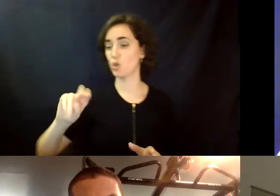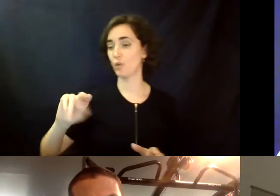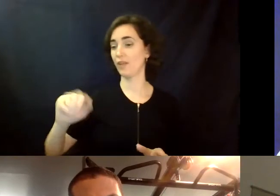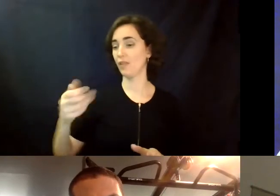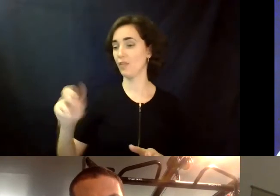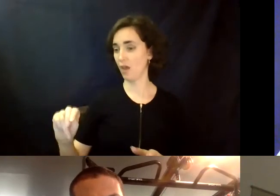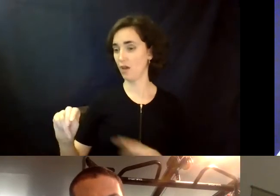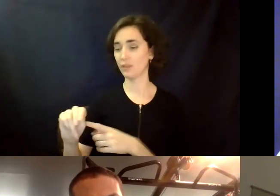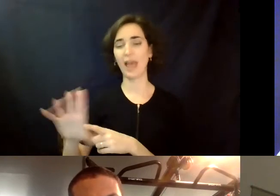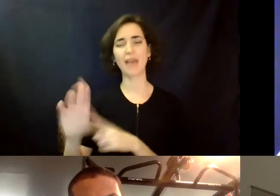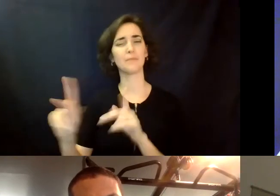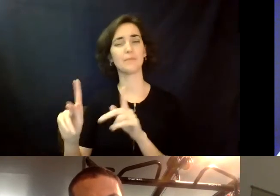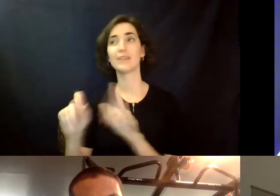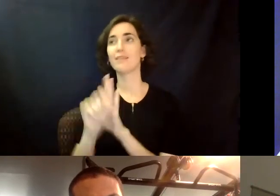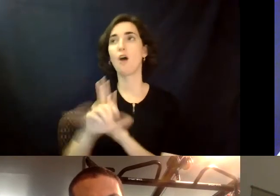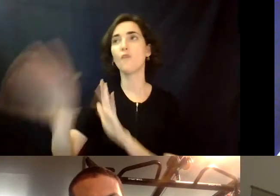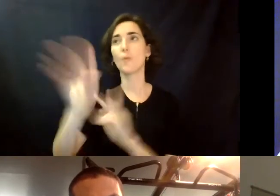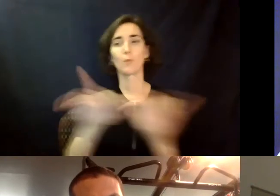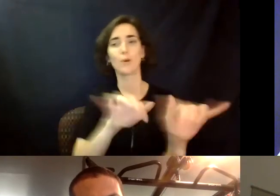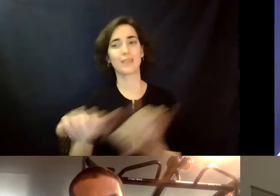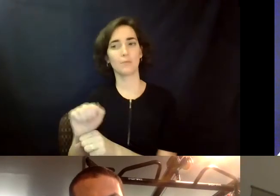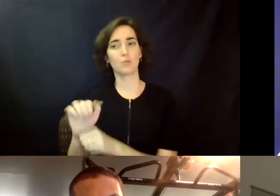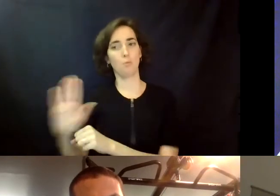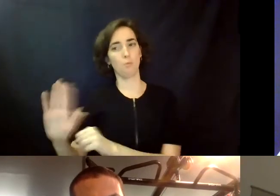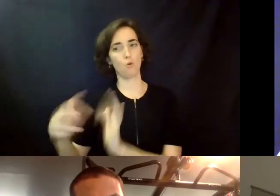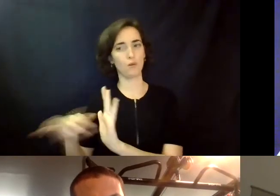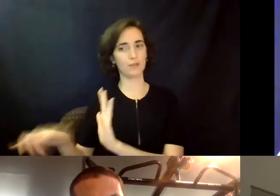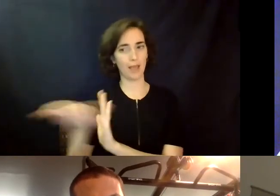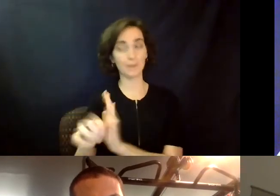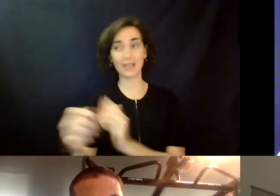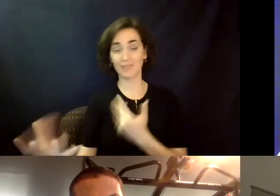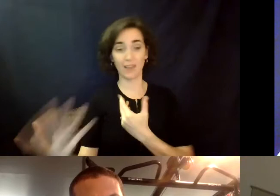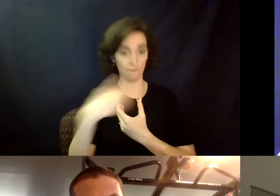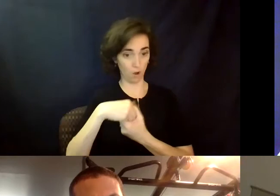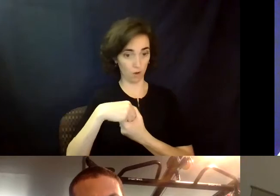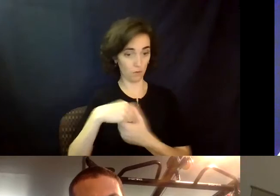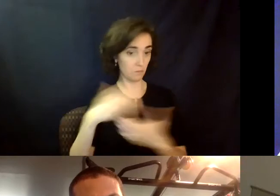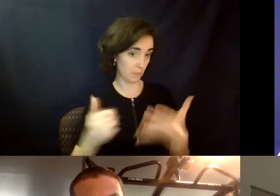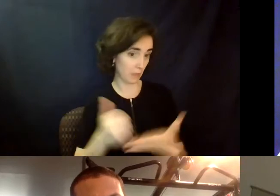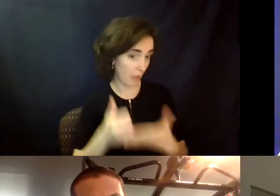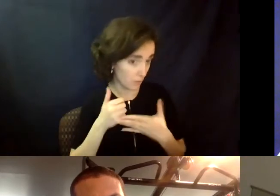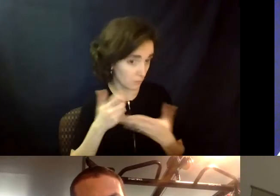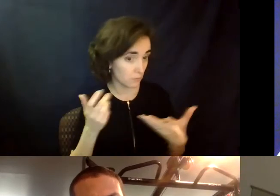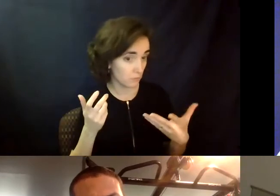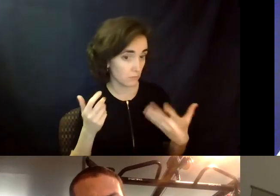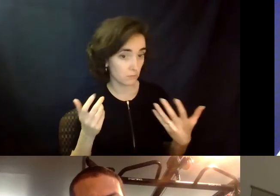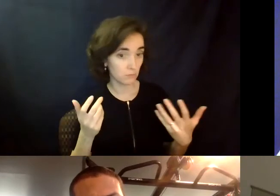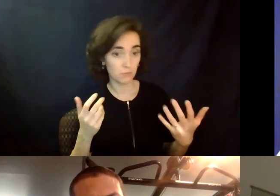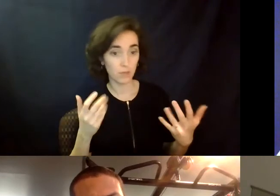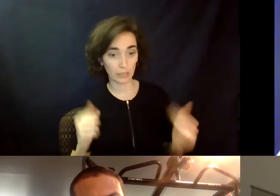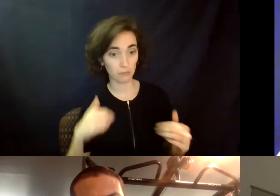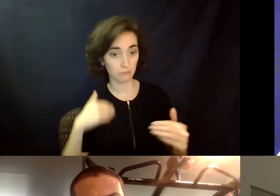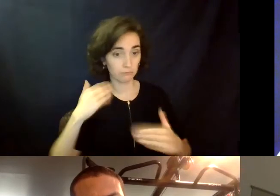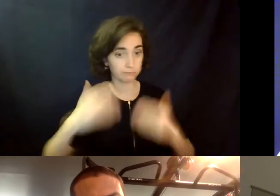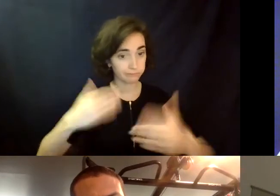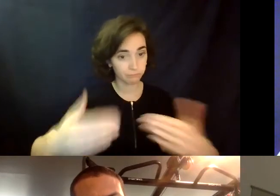counterparts across the state to participate in that might be helpful in kind of moving things forward.